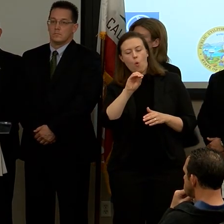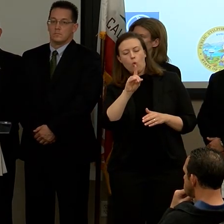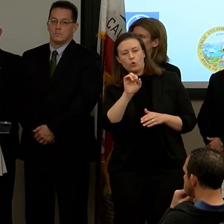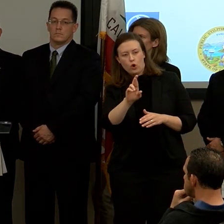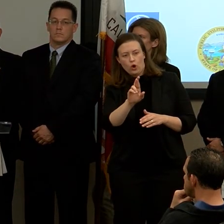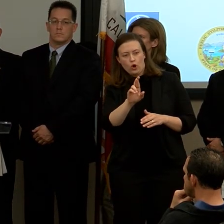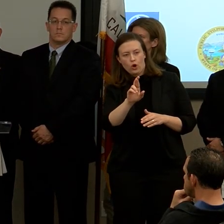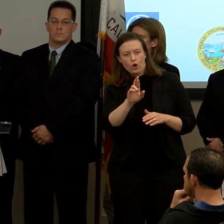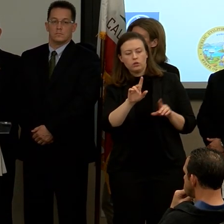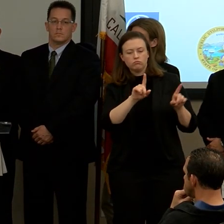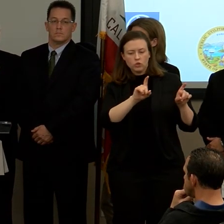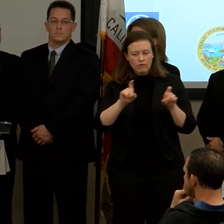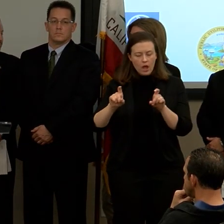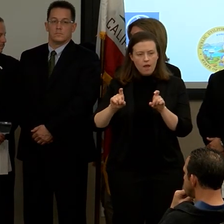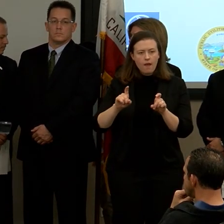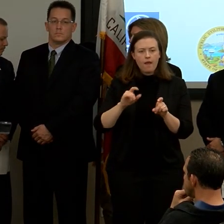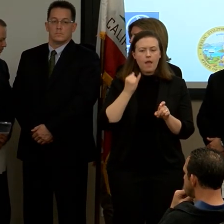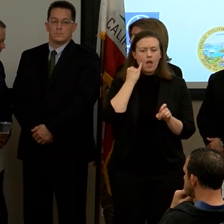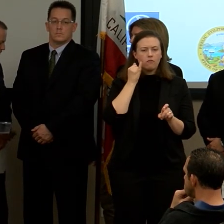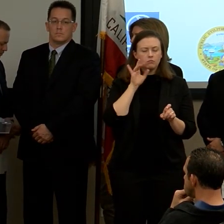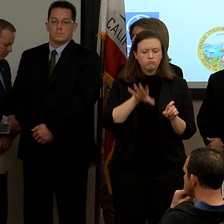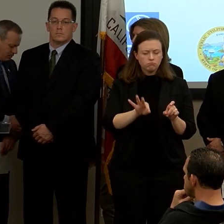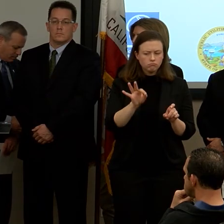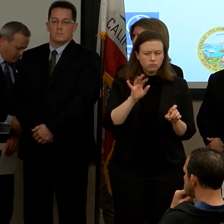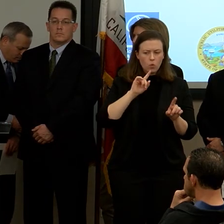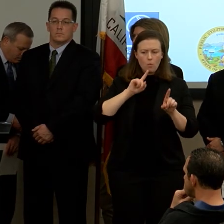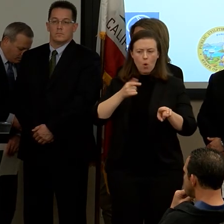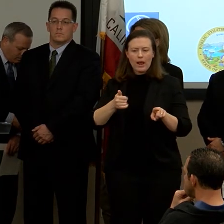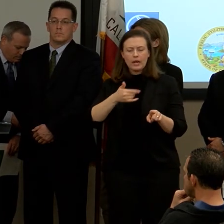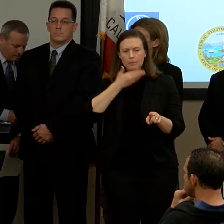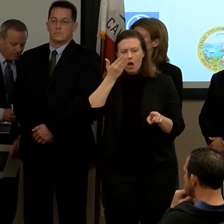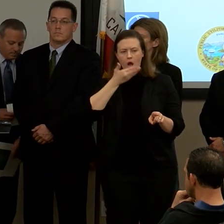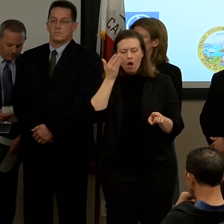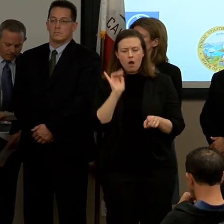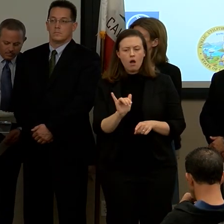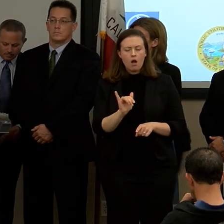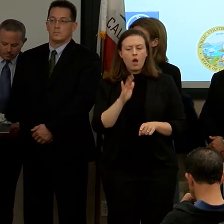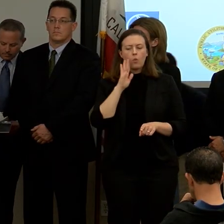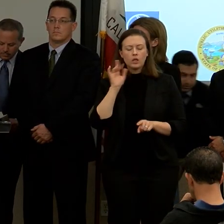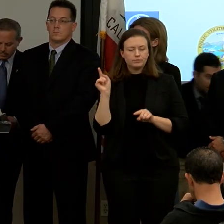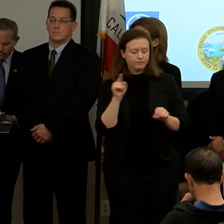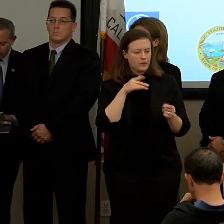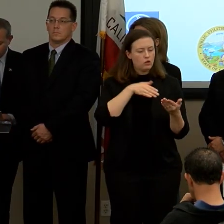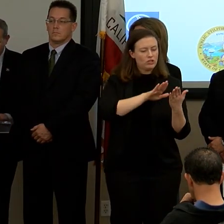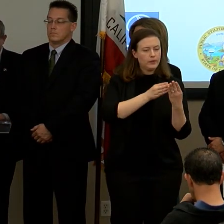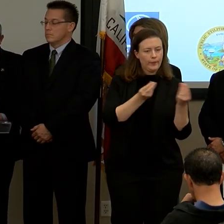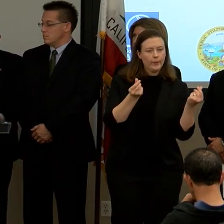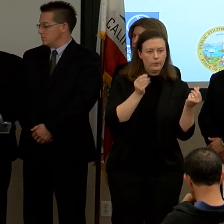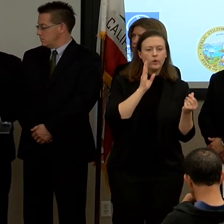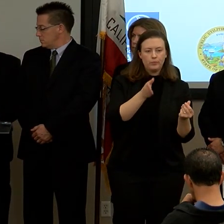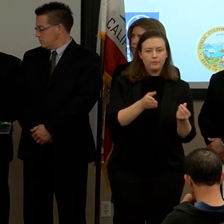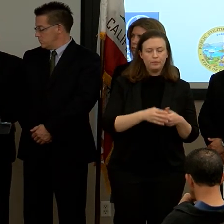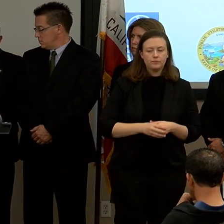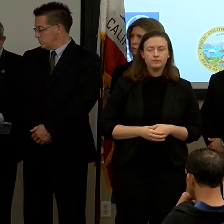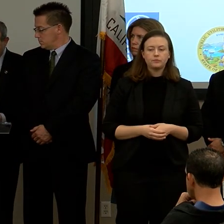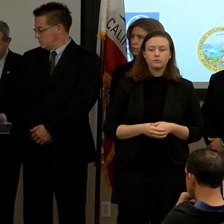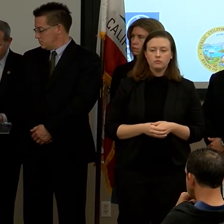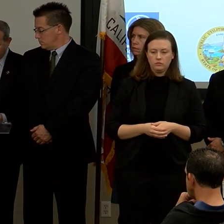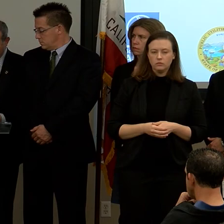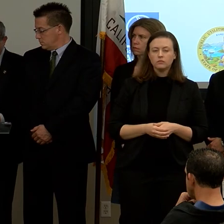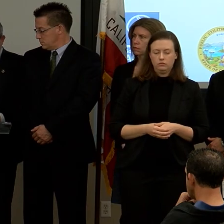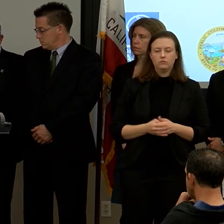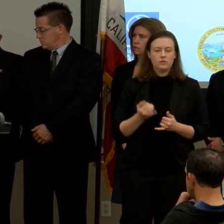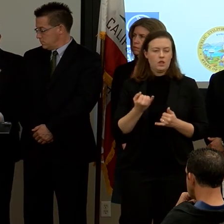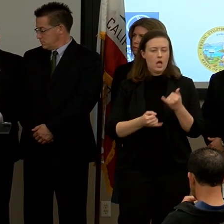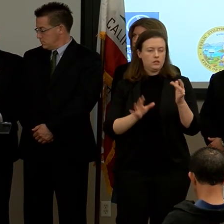sure that any odors that are discovered or reported are assessed and addressed appropriately. Finally, I'd like to comment